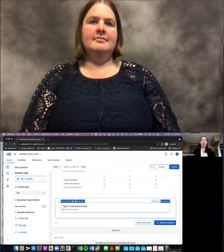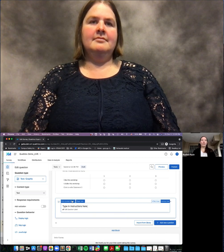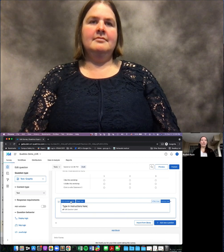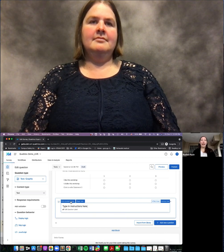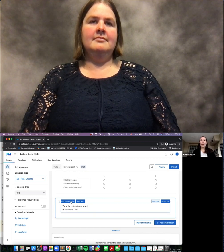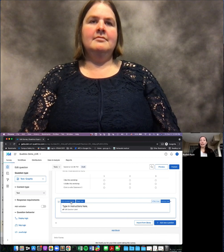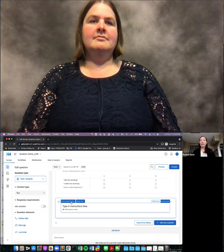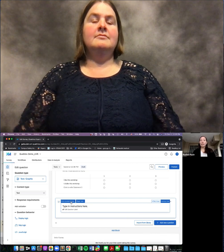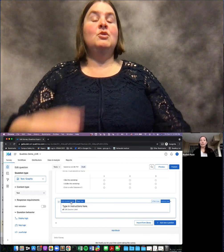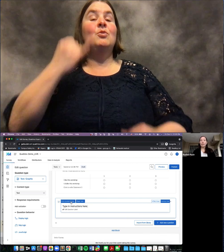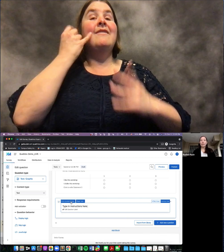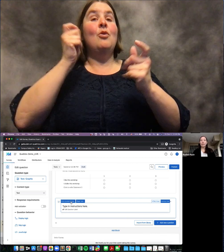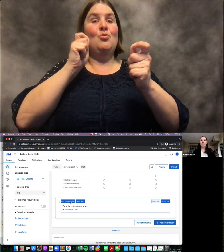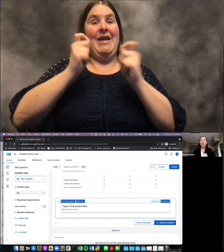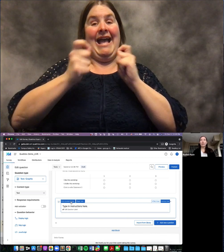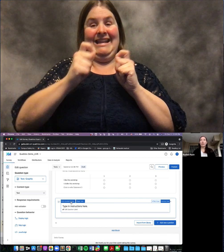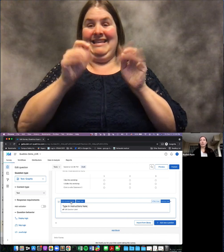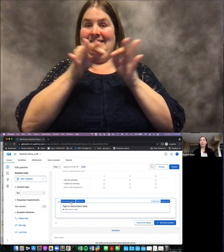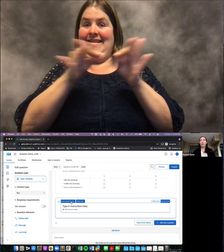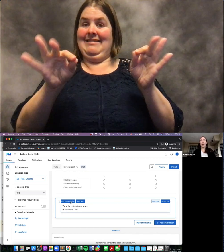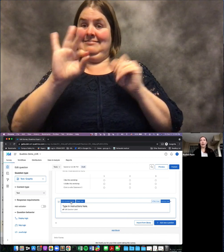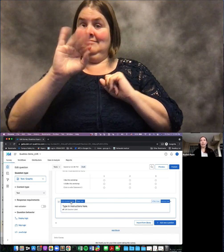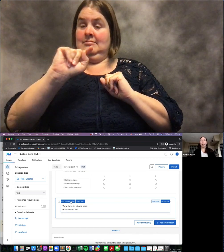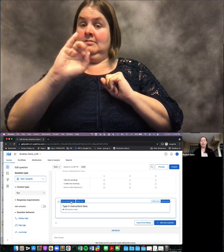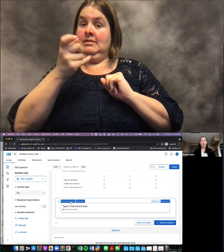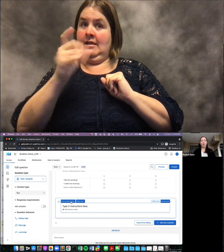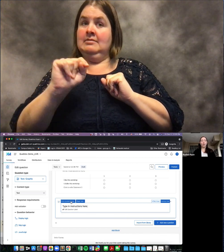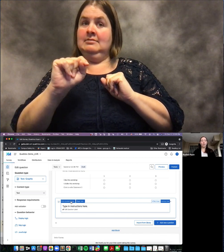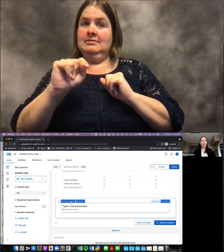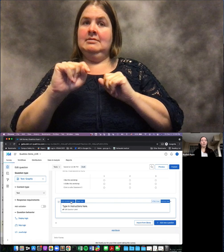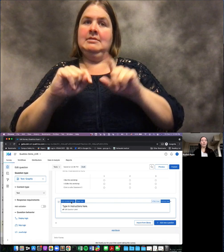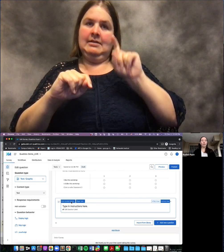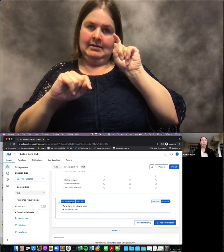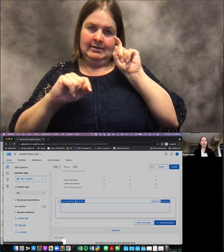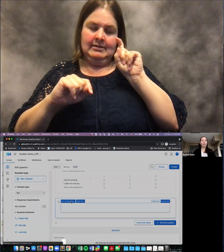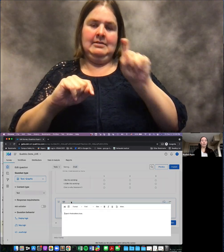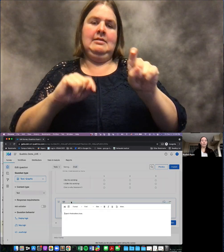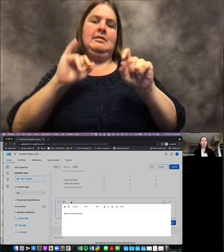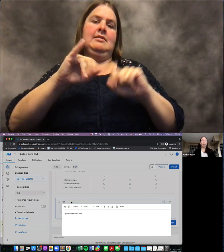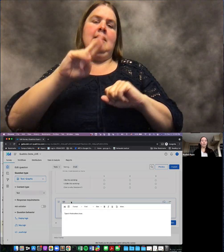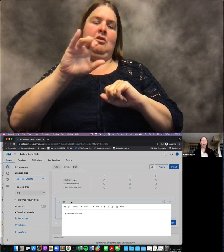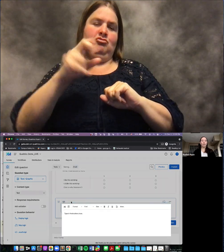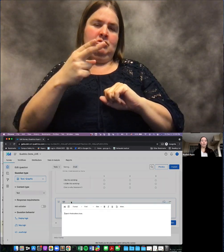If I wanted to edit this text more specifically,